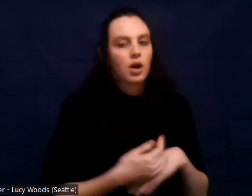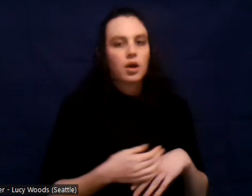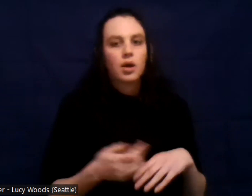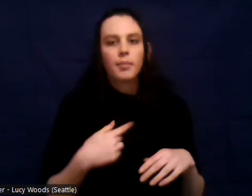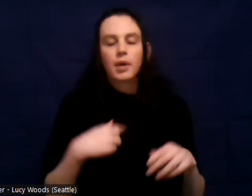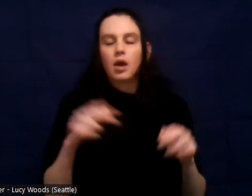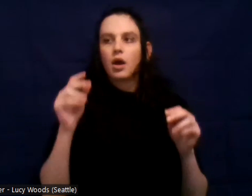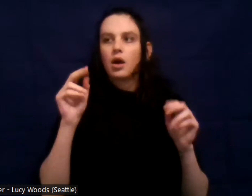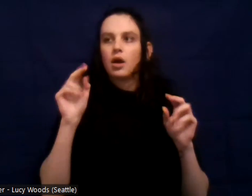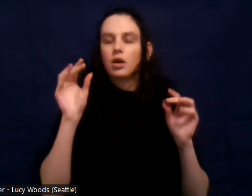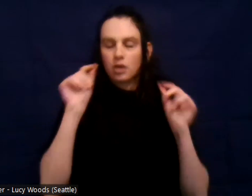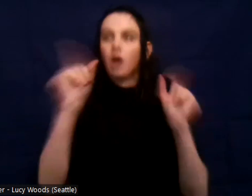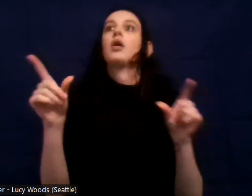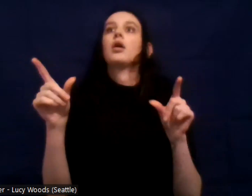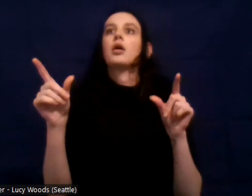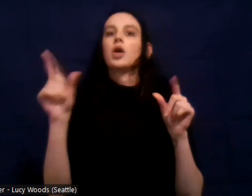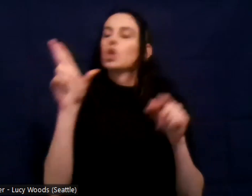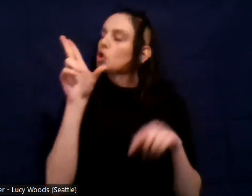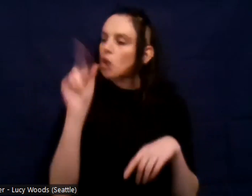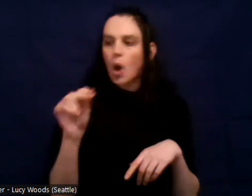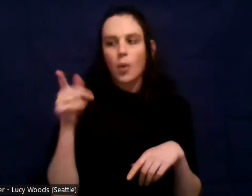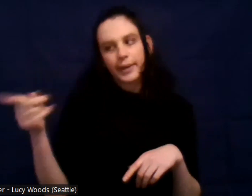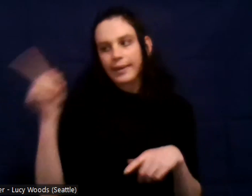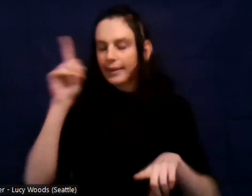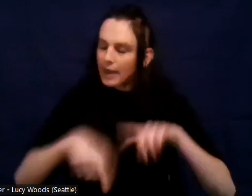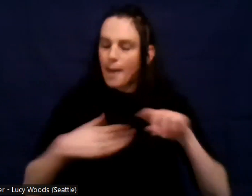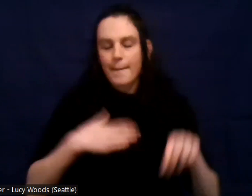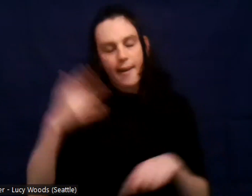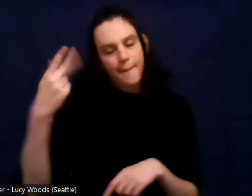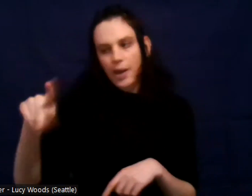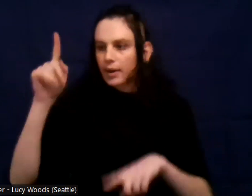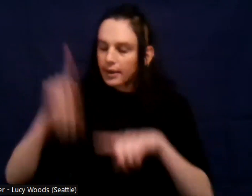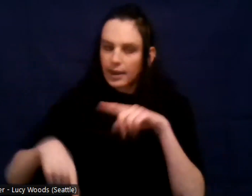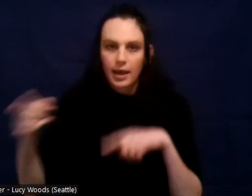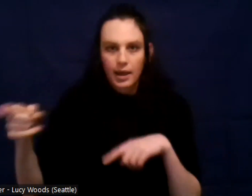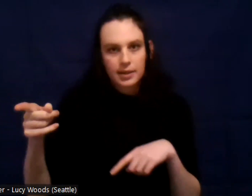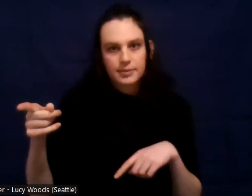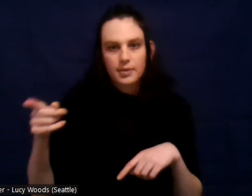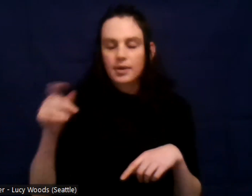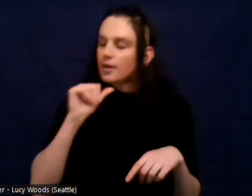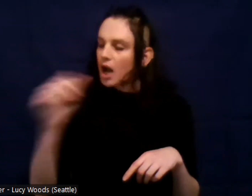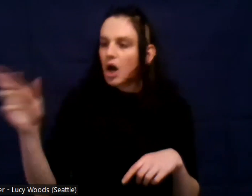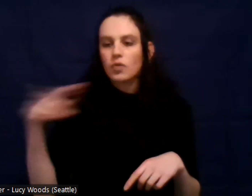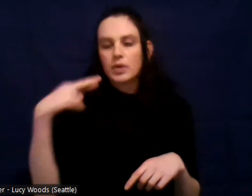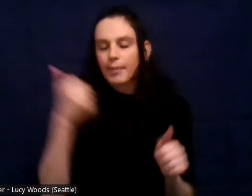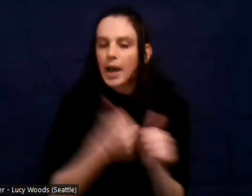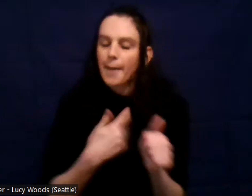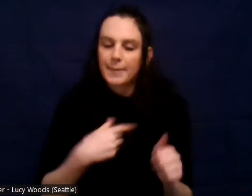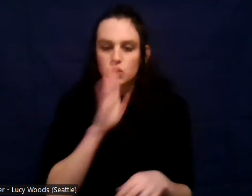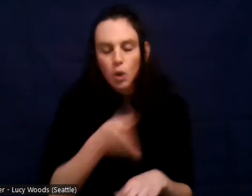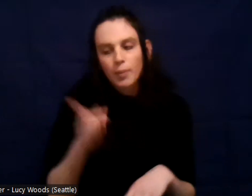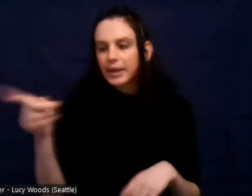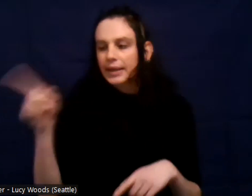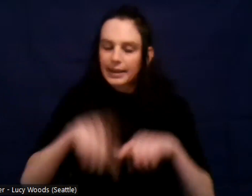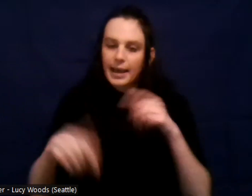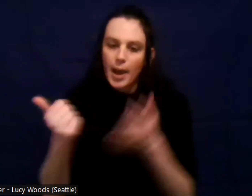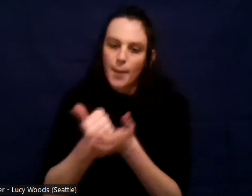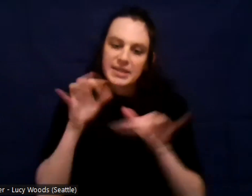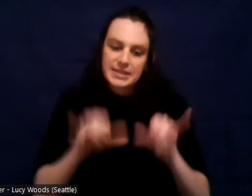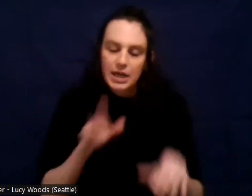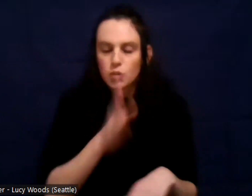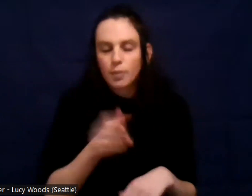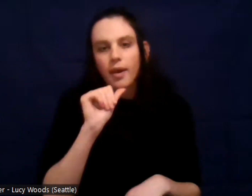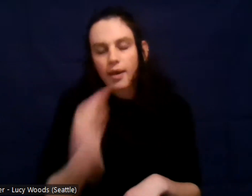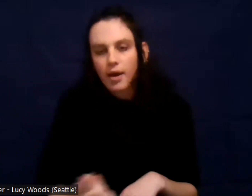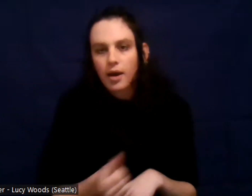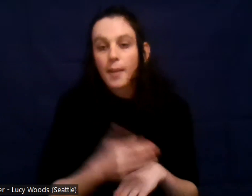crap, like, no, this man is not my higher power. This man did not get me sober. This man will not keep me sober. My higher power is my higher